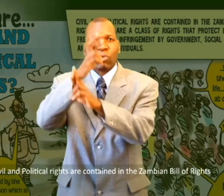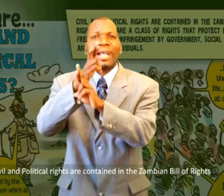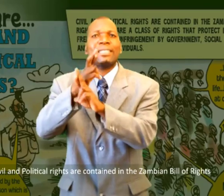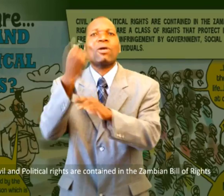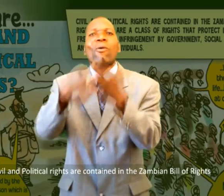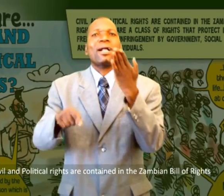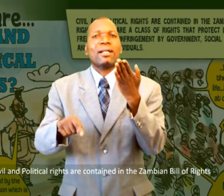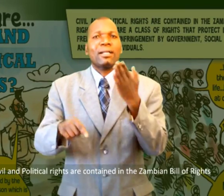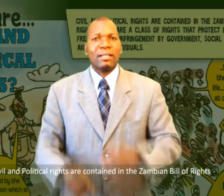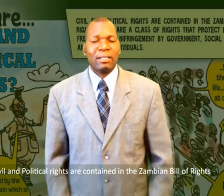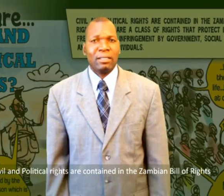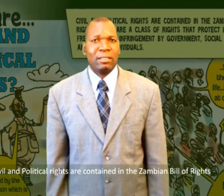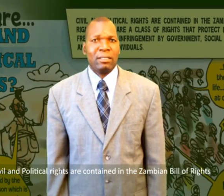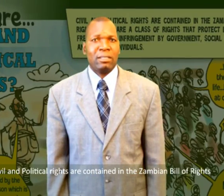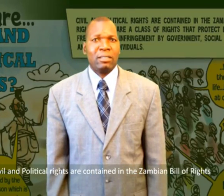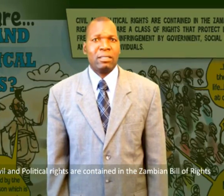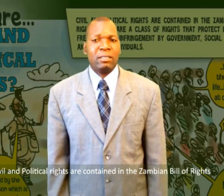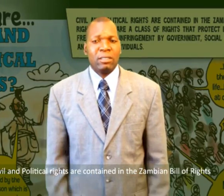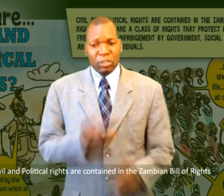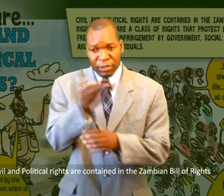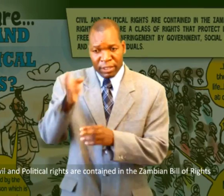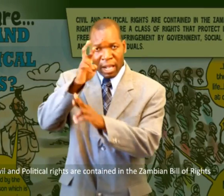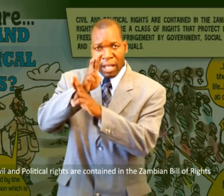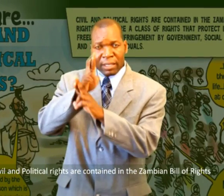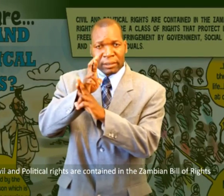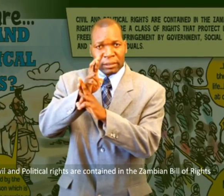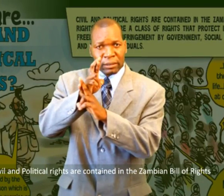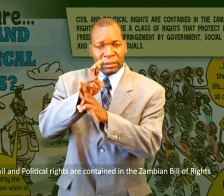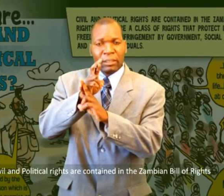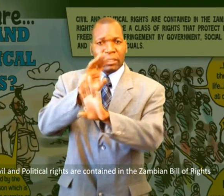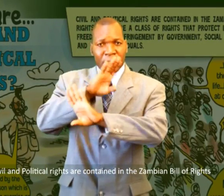Civil and political rights are contained in the Zambian Bill of Rights.